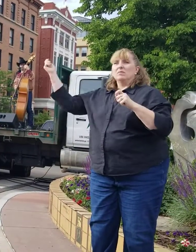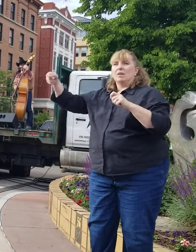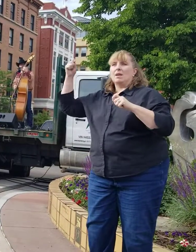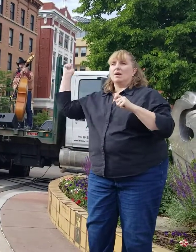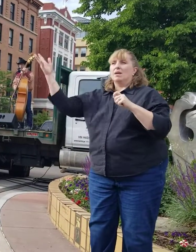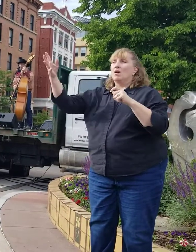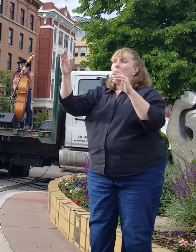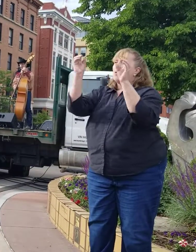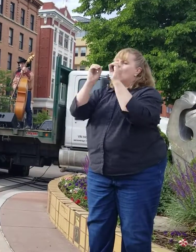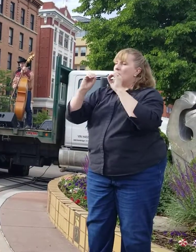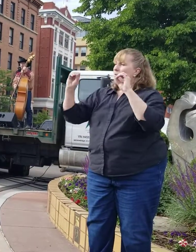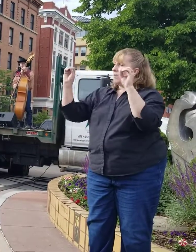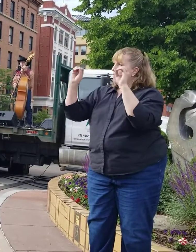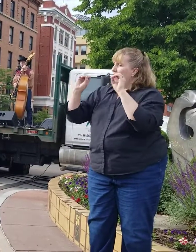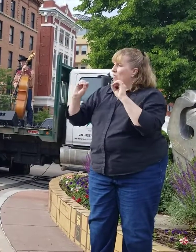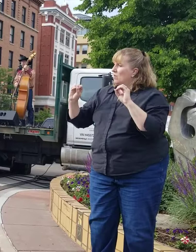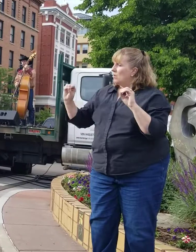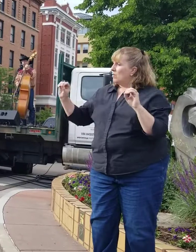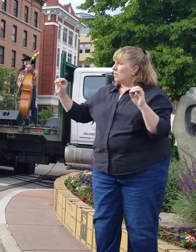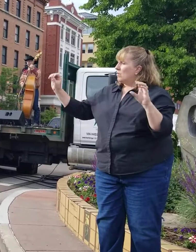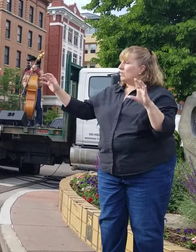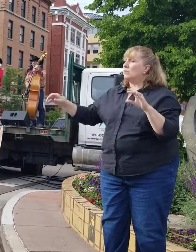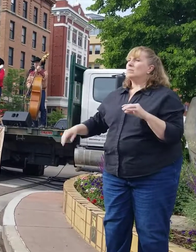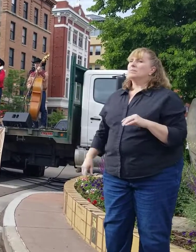yippee-yi-oh,